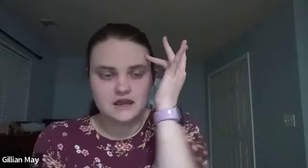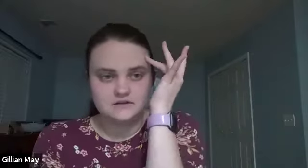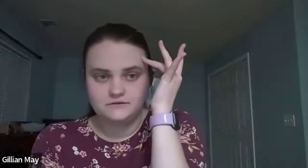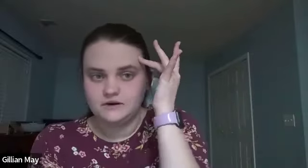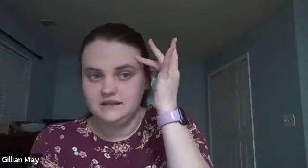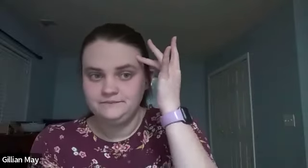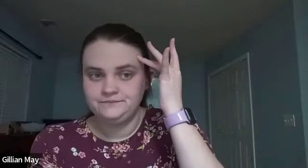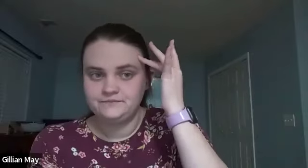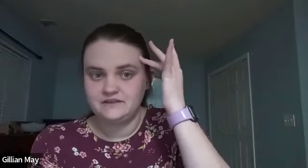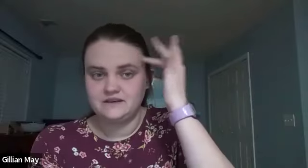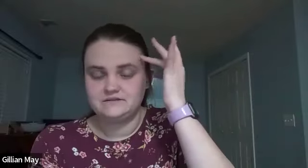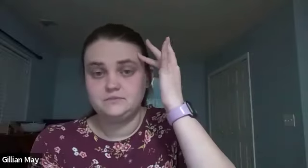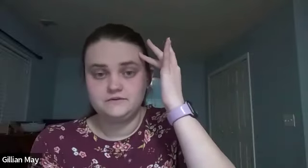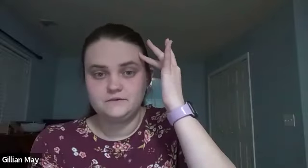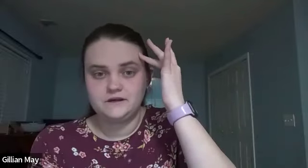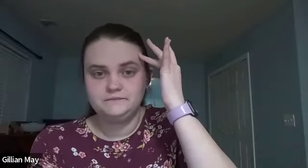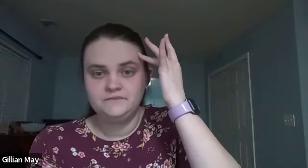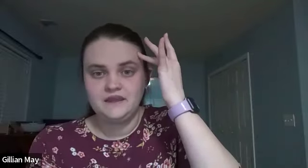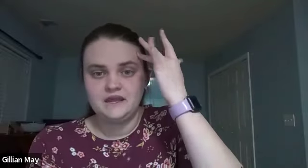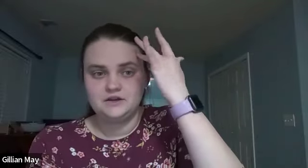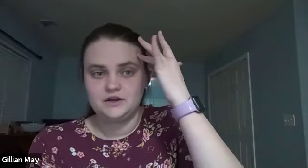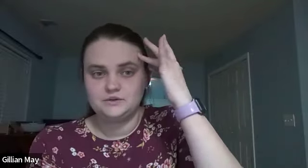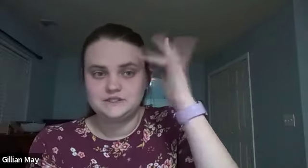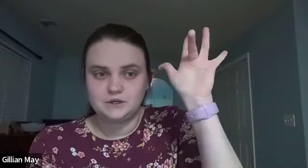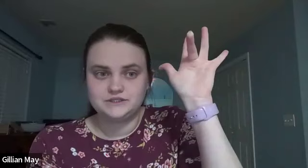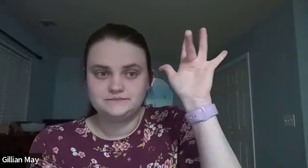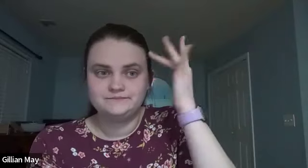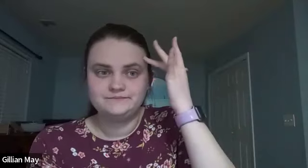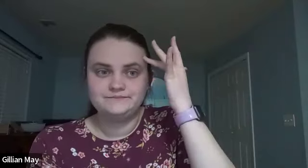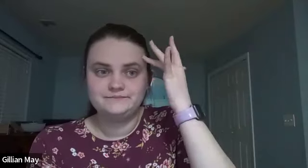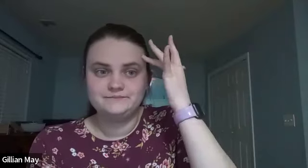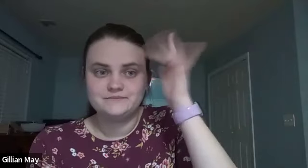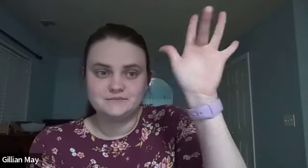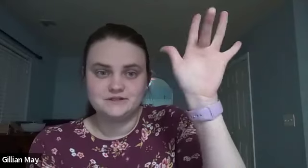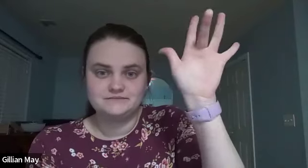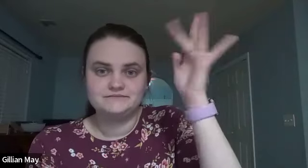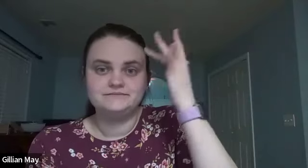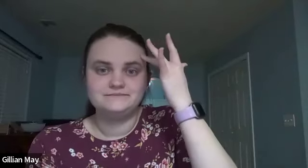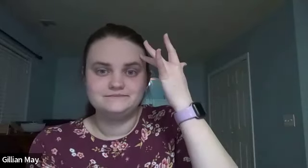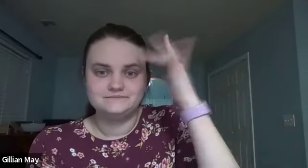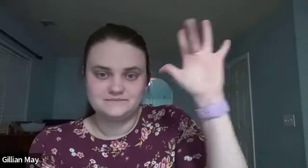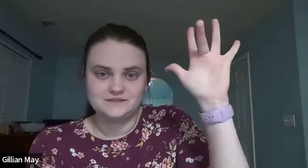your forehead, like the temple of your forehead, and you're going to go smart. Smart.